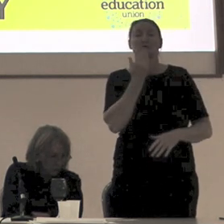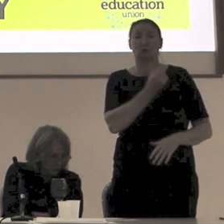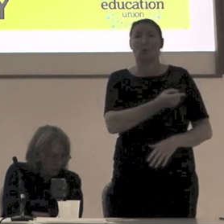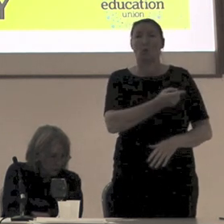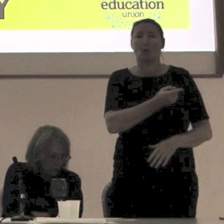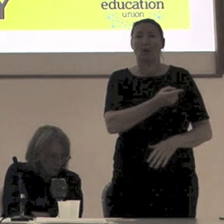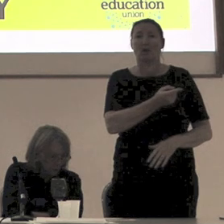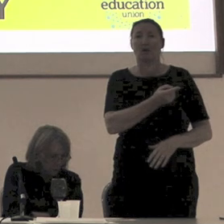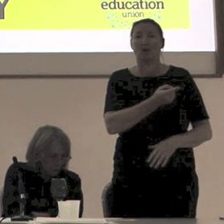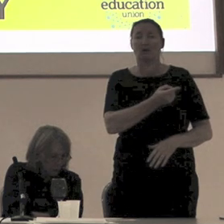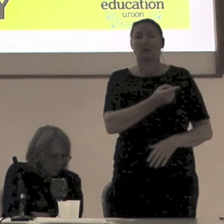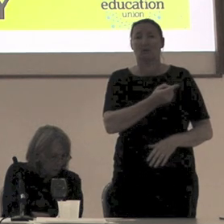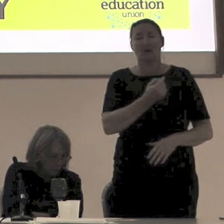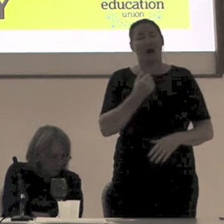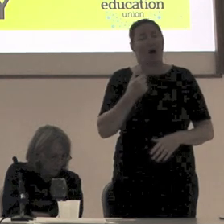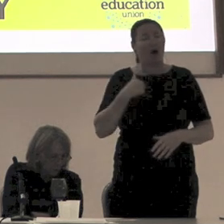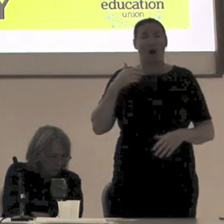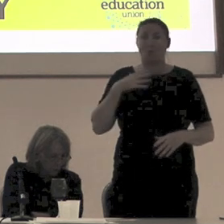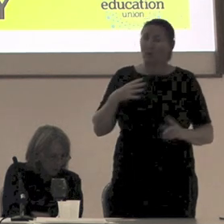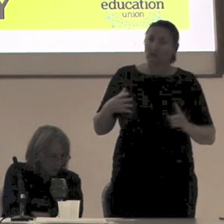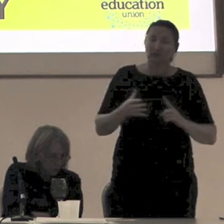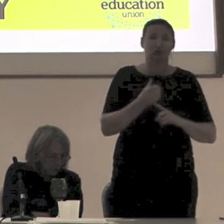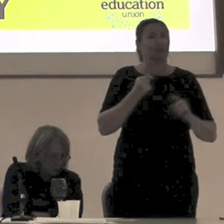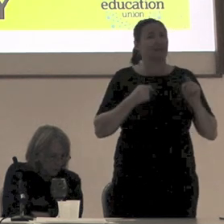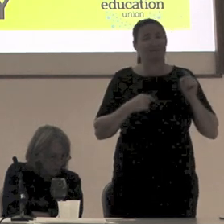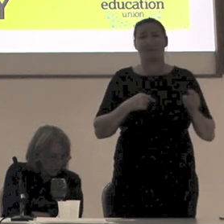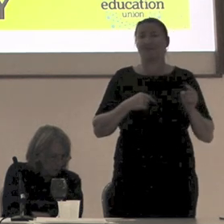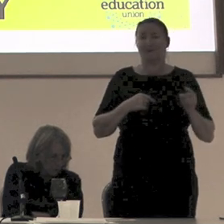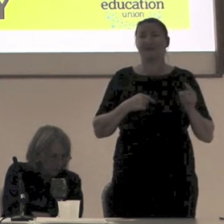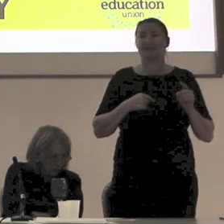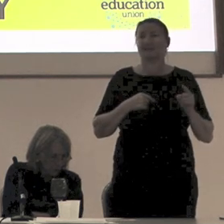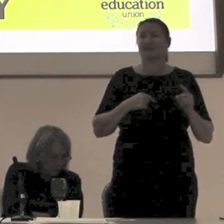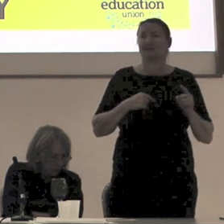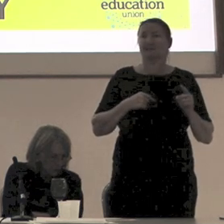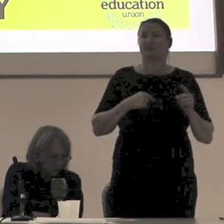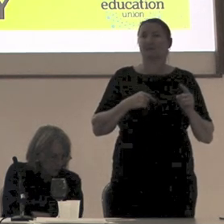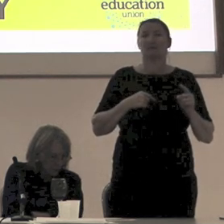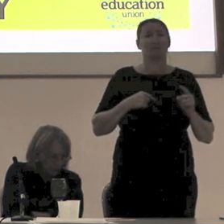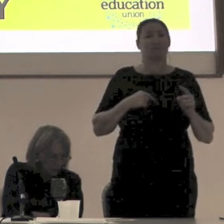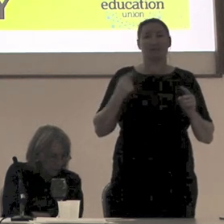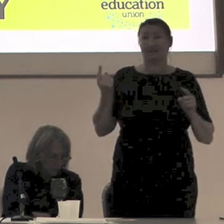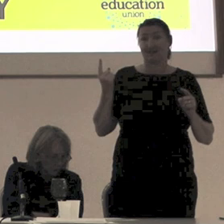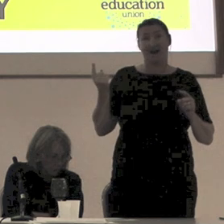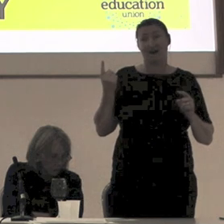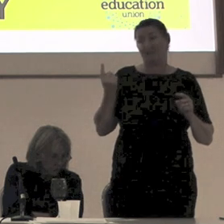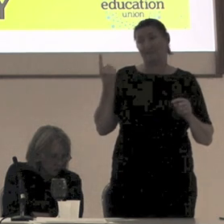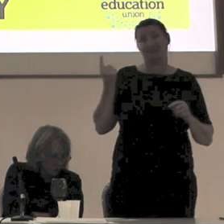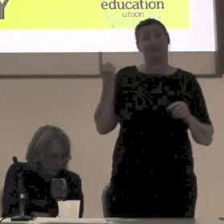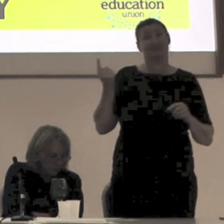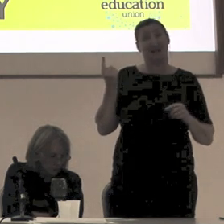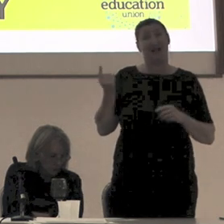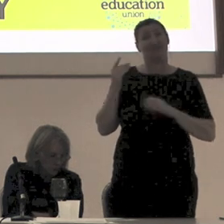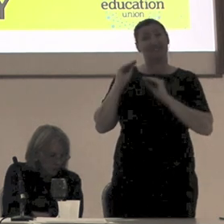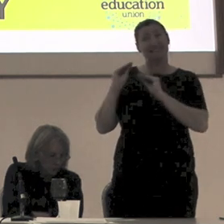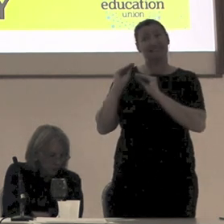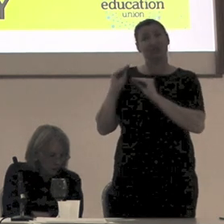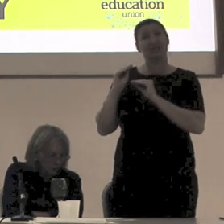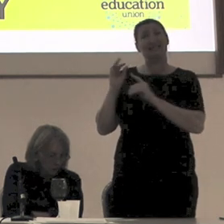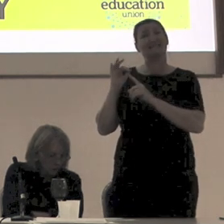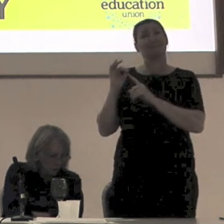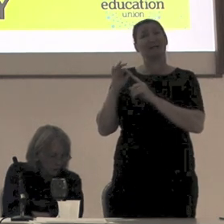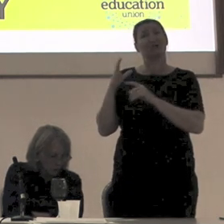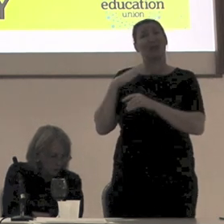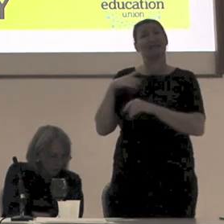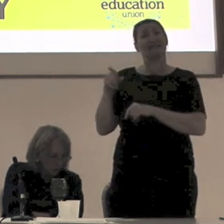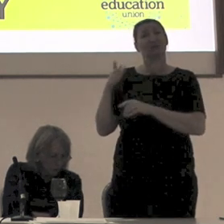real desire of mine to absolutely achieve. I've spent a long time teaching in special educational needs and absolutely